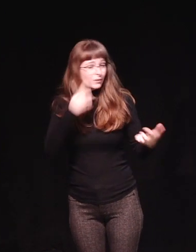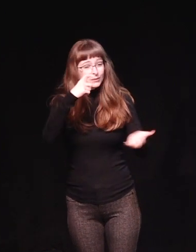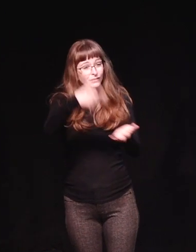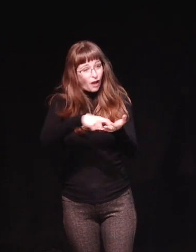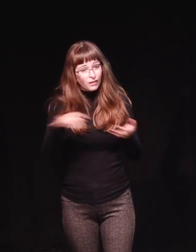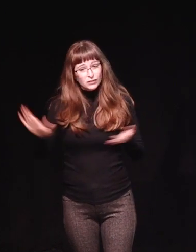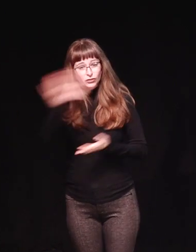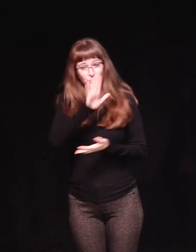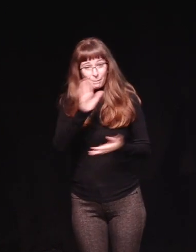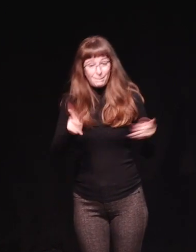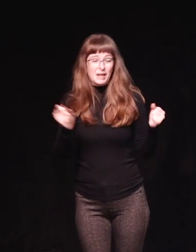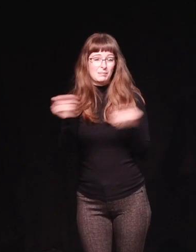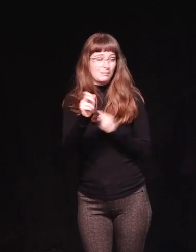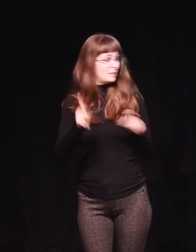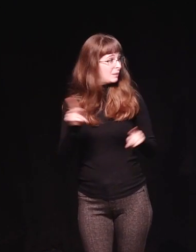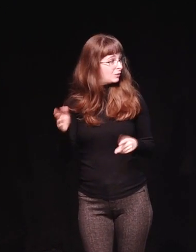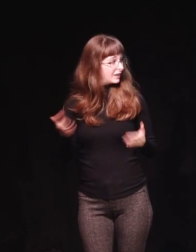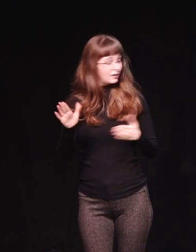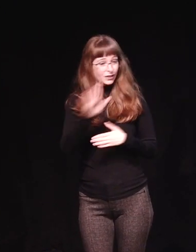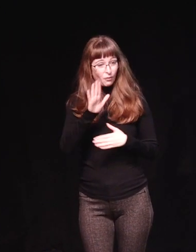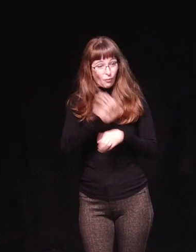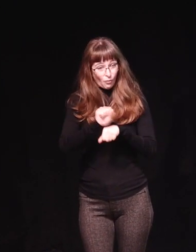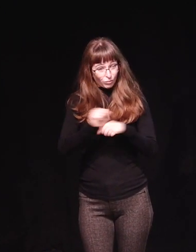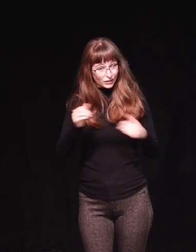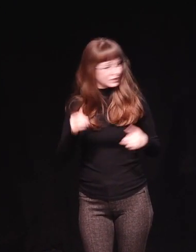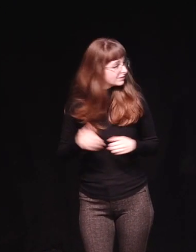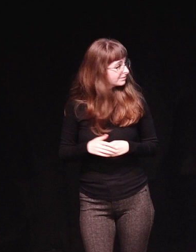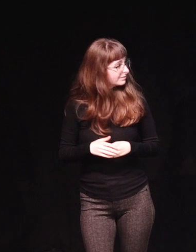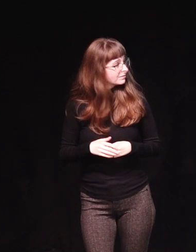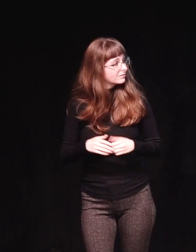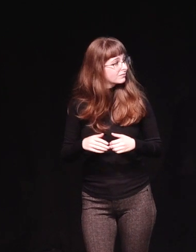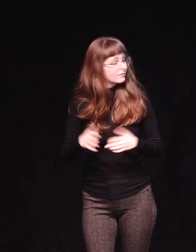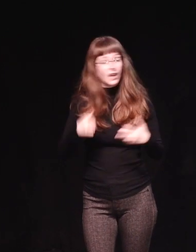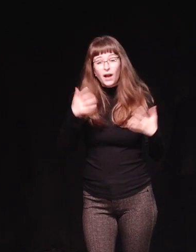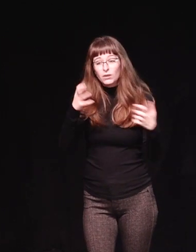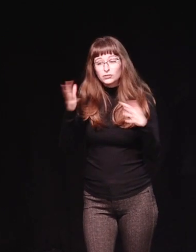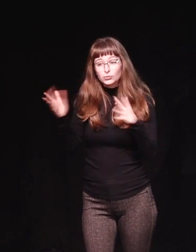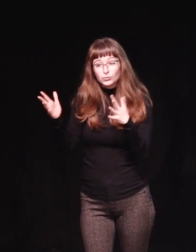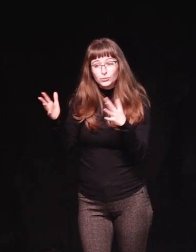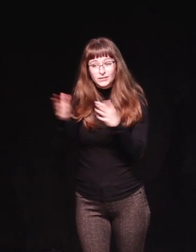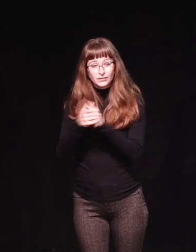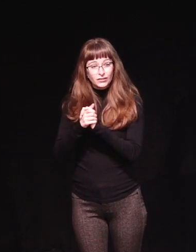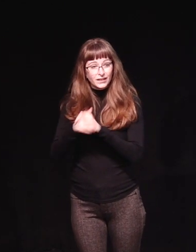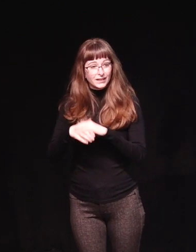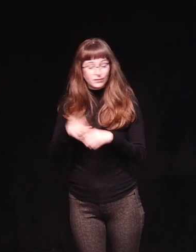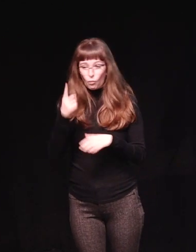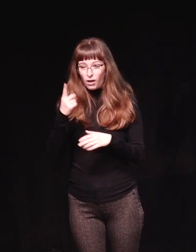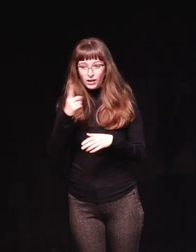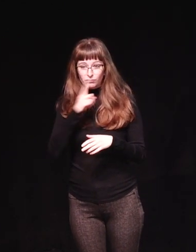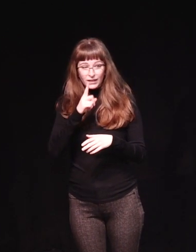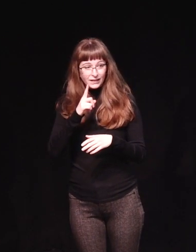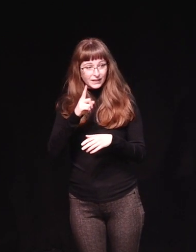that are here with us tonight who have made this all possible. I want to give a big shout out to one of the pioneers,